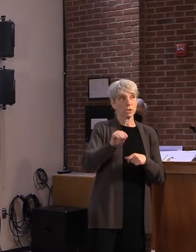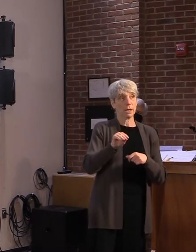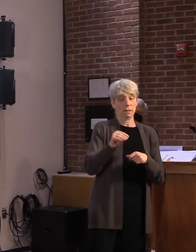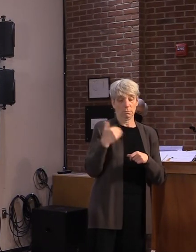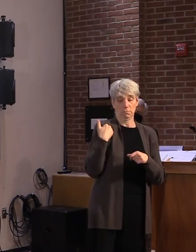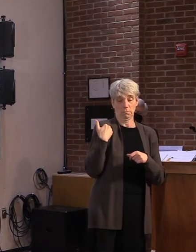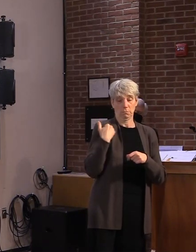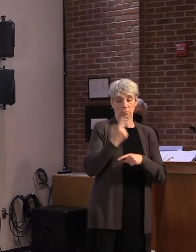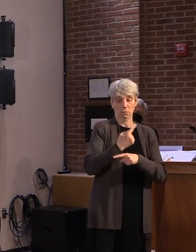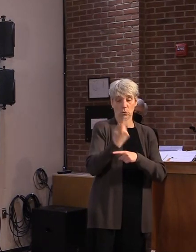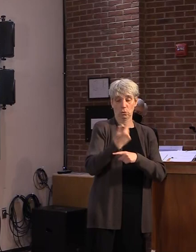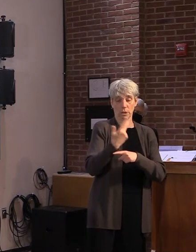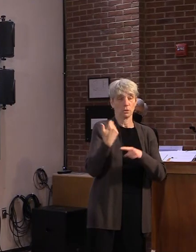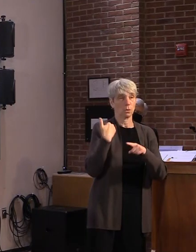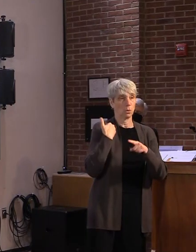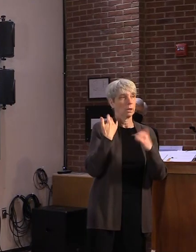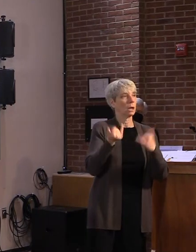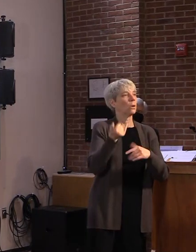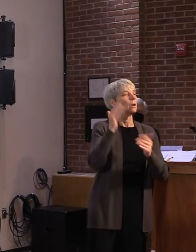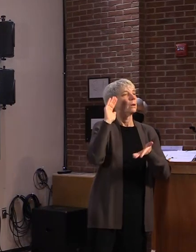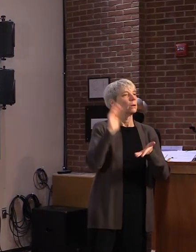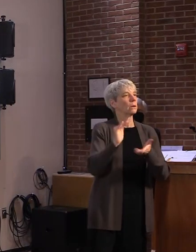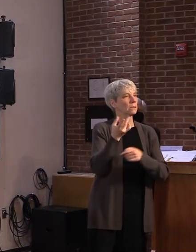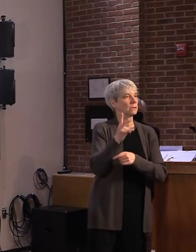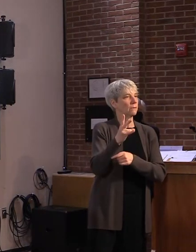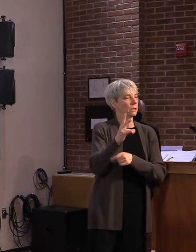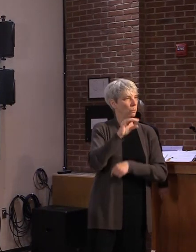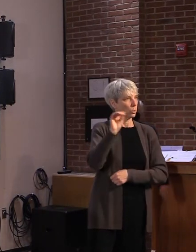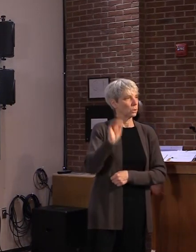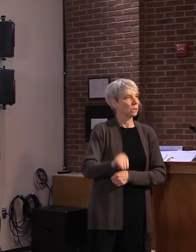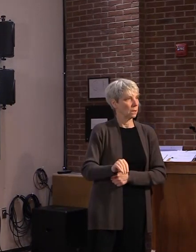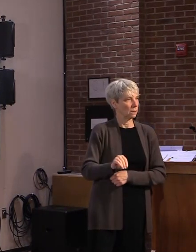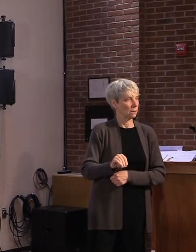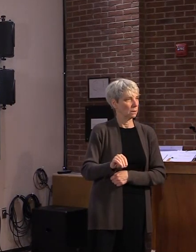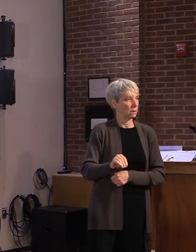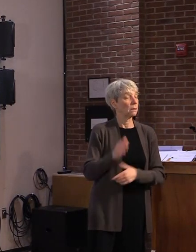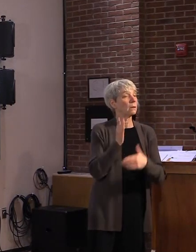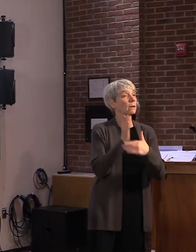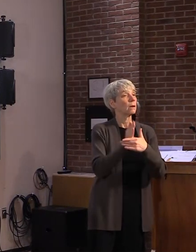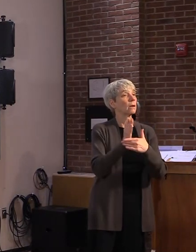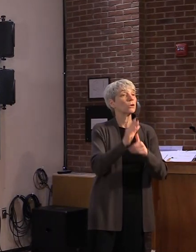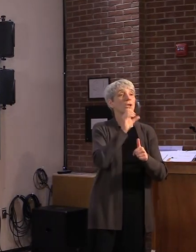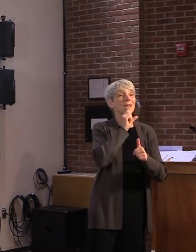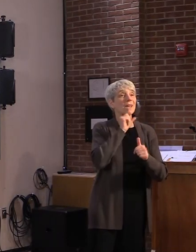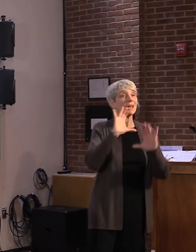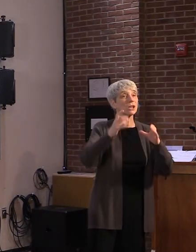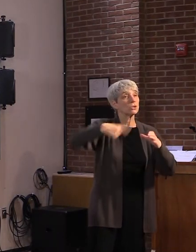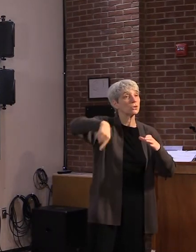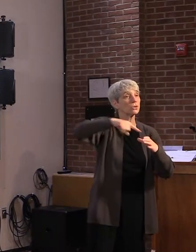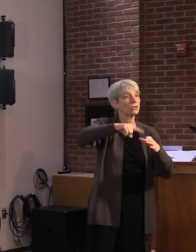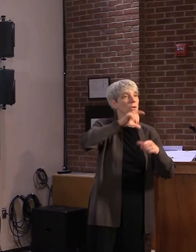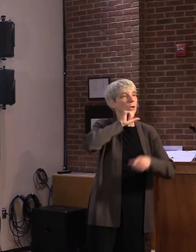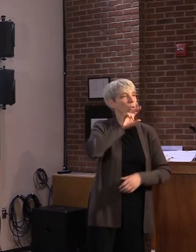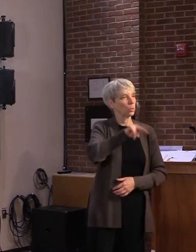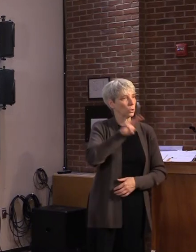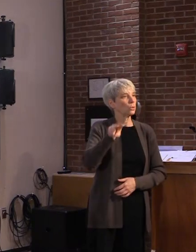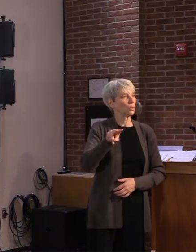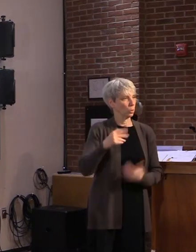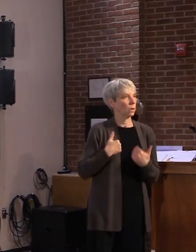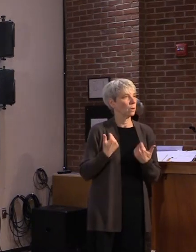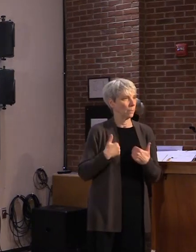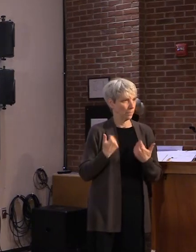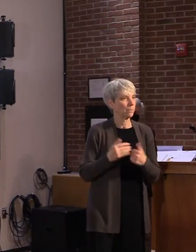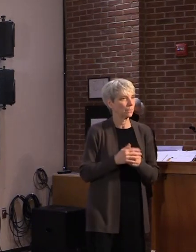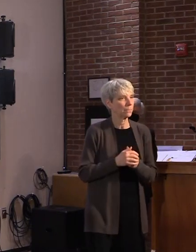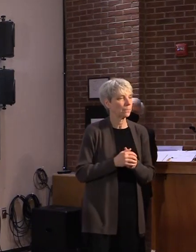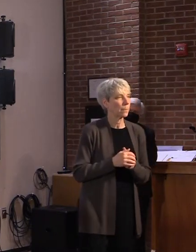population. Continue to have a low median age of 22. I reported last week that